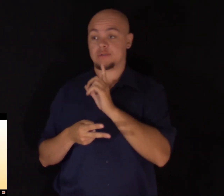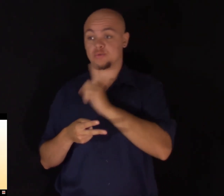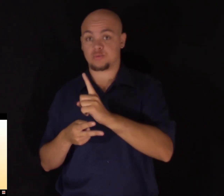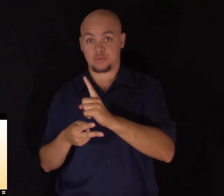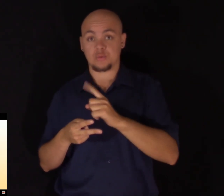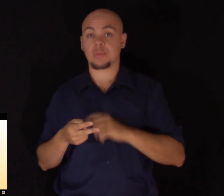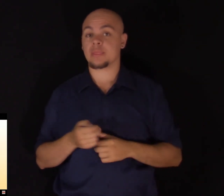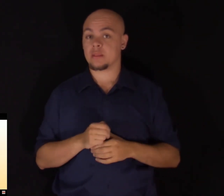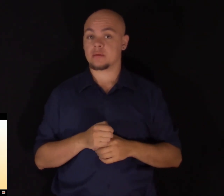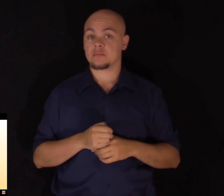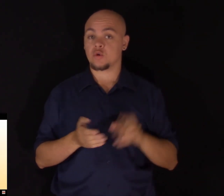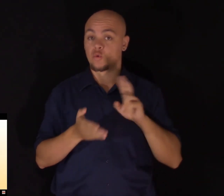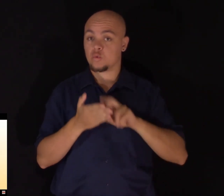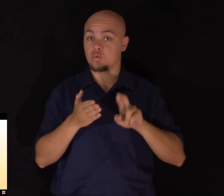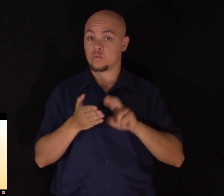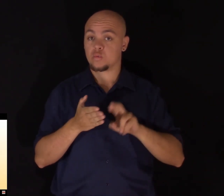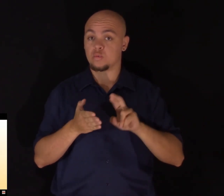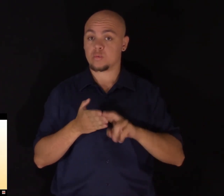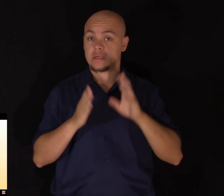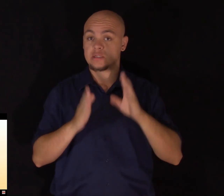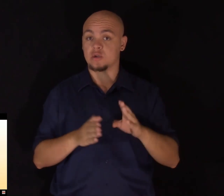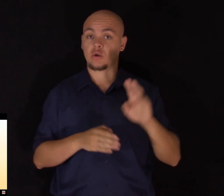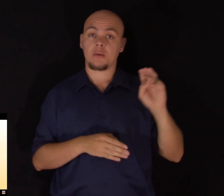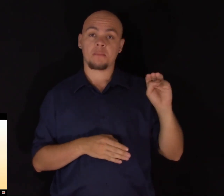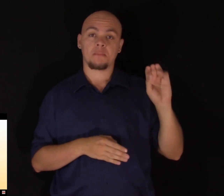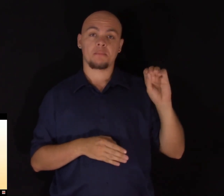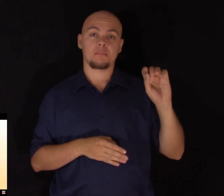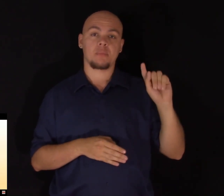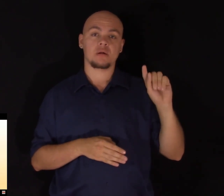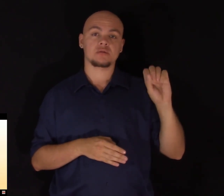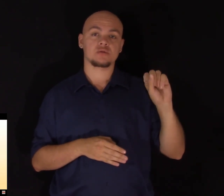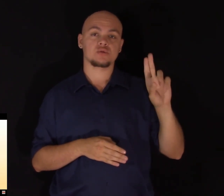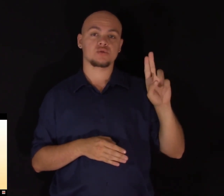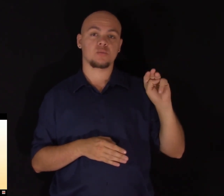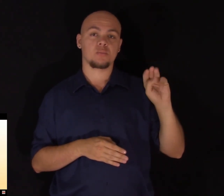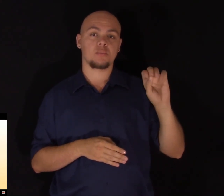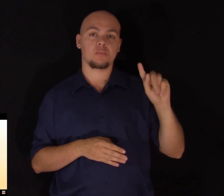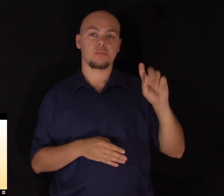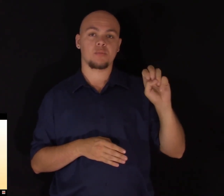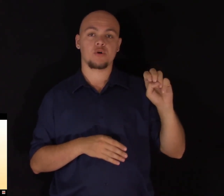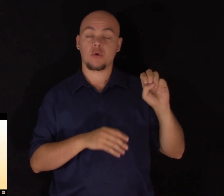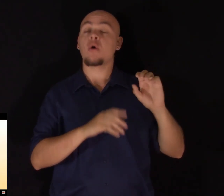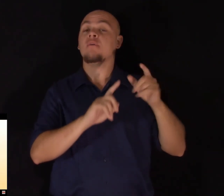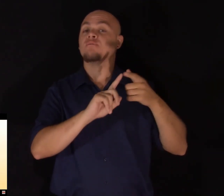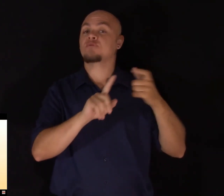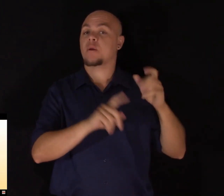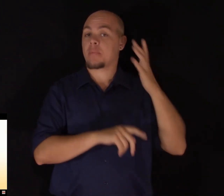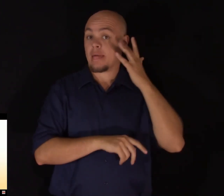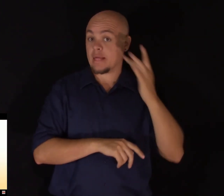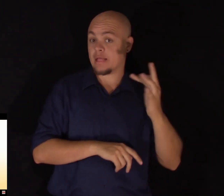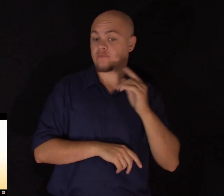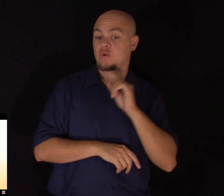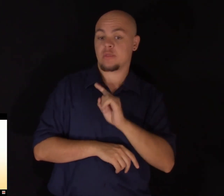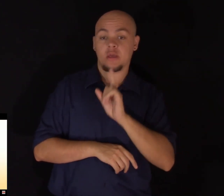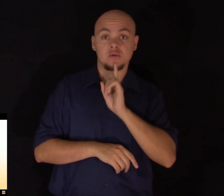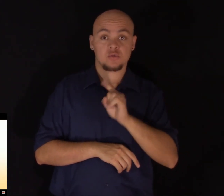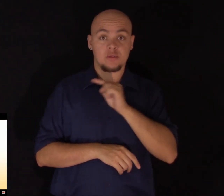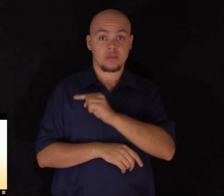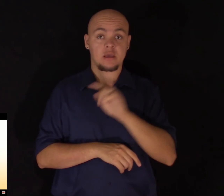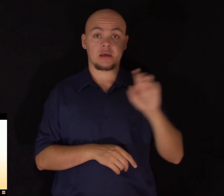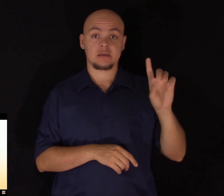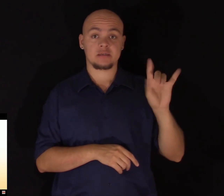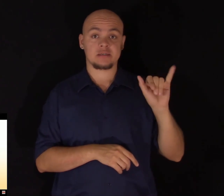by researcher David Matsumoto in California. And I think they're an excellent example of what the truth looks like. This mother,